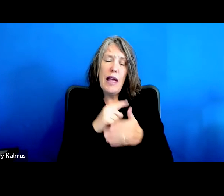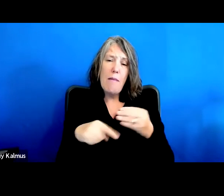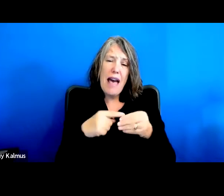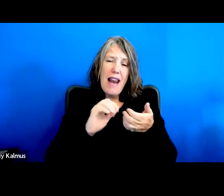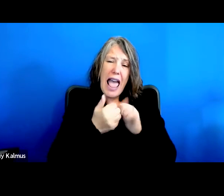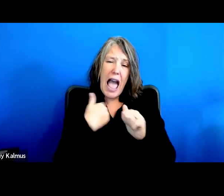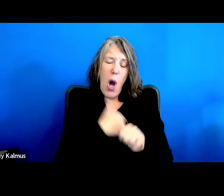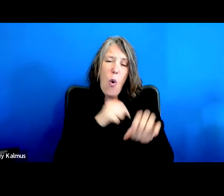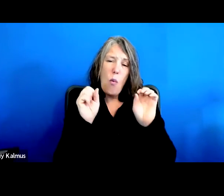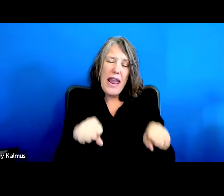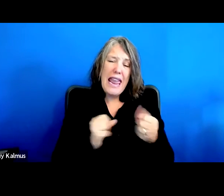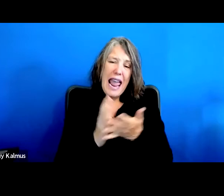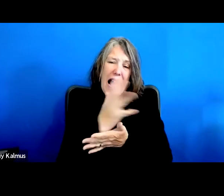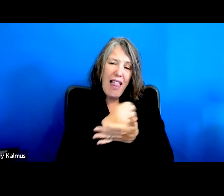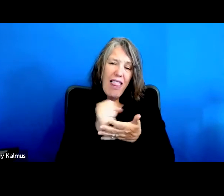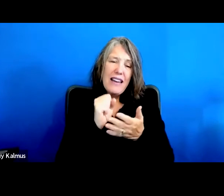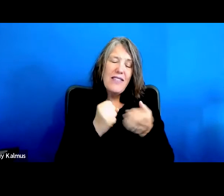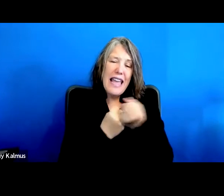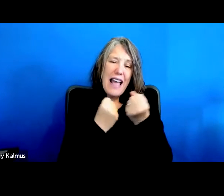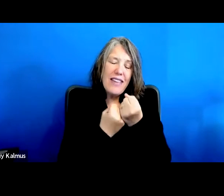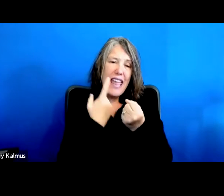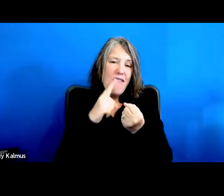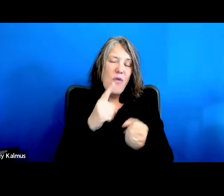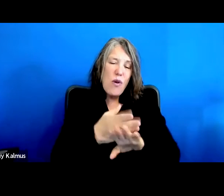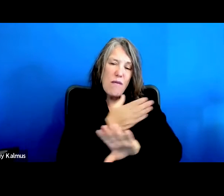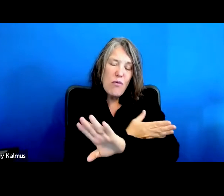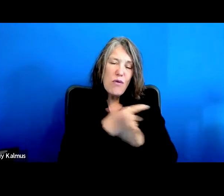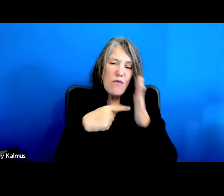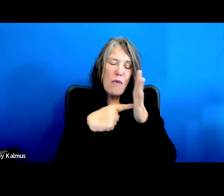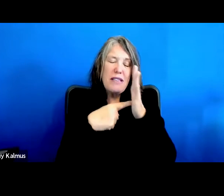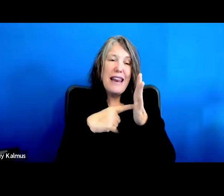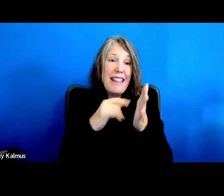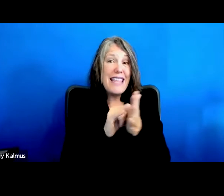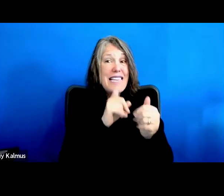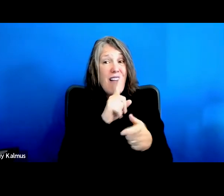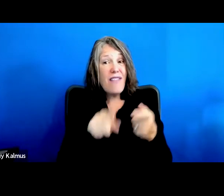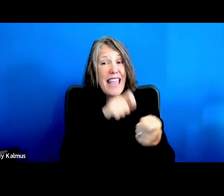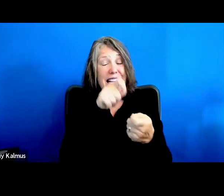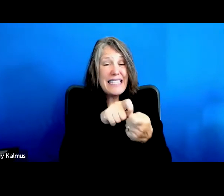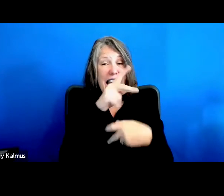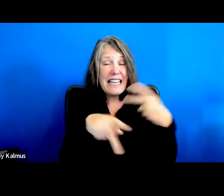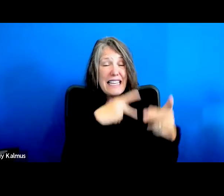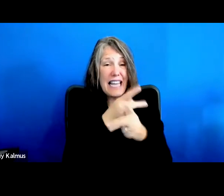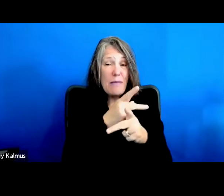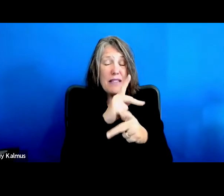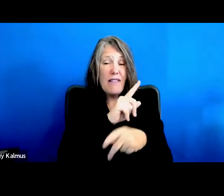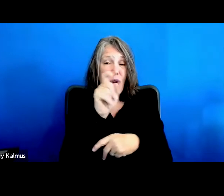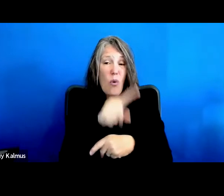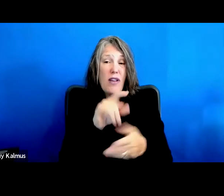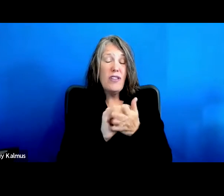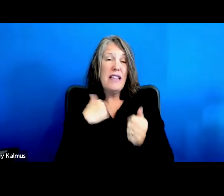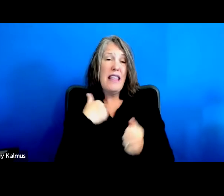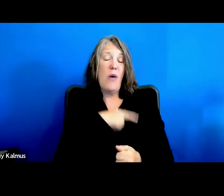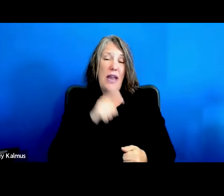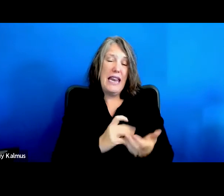how we can collectively advocate for improved representation. And these are the exact kinds of questions that we need to